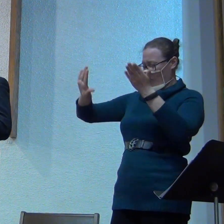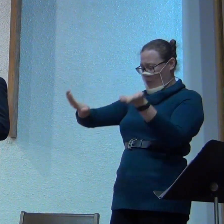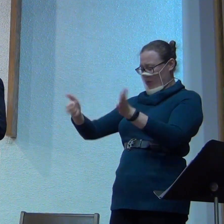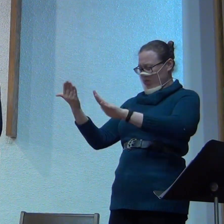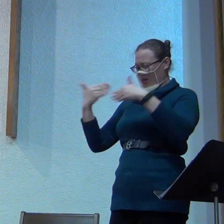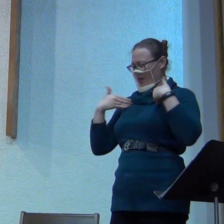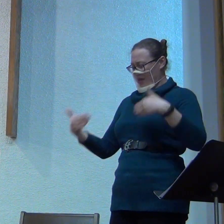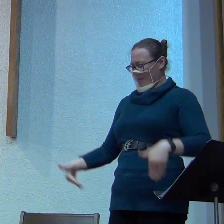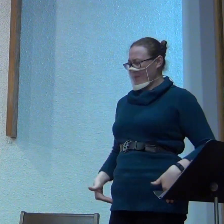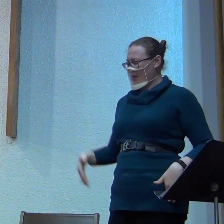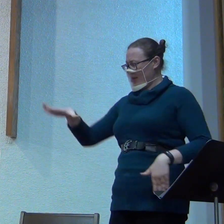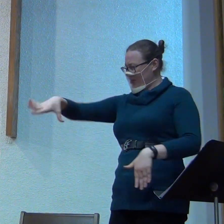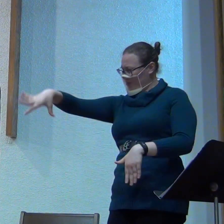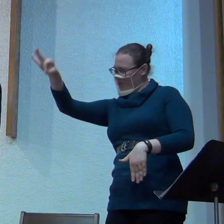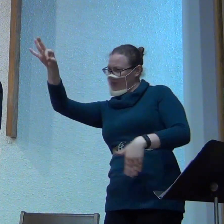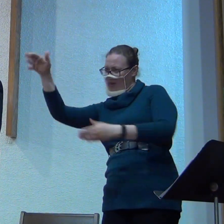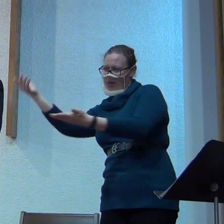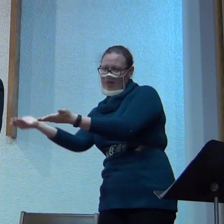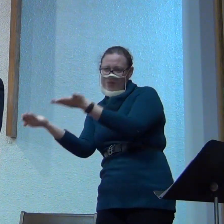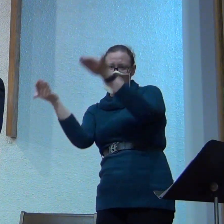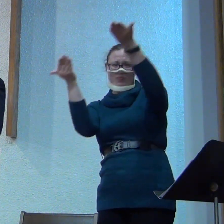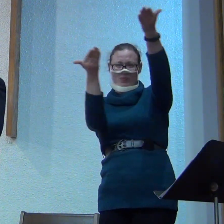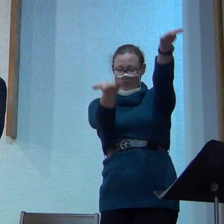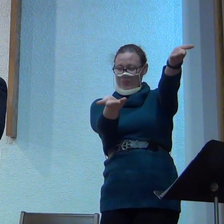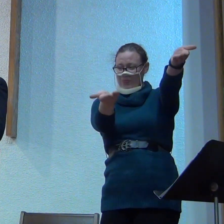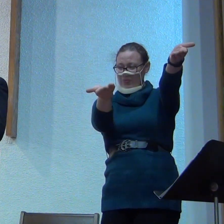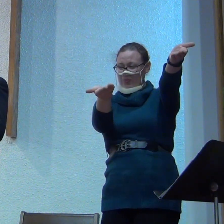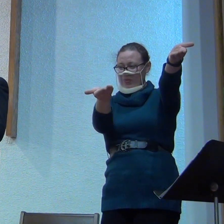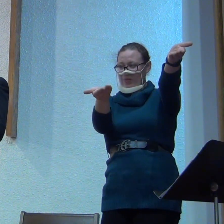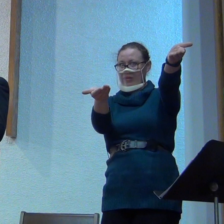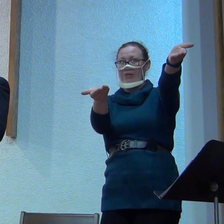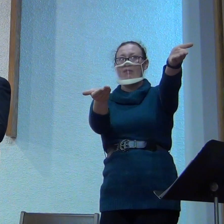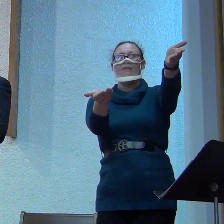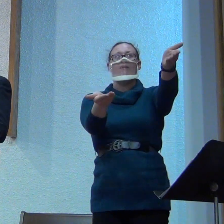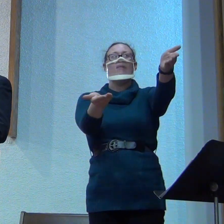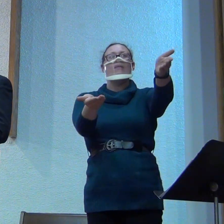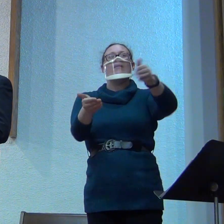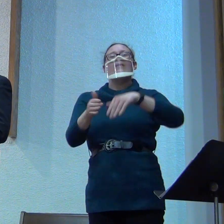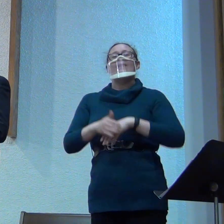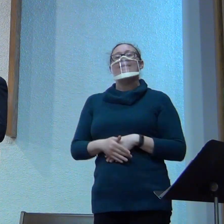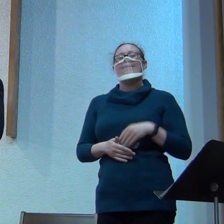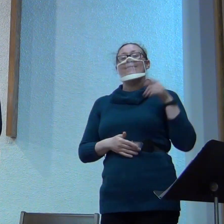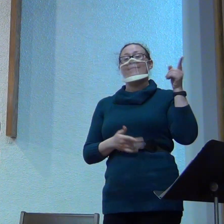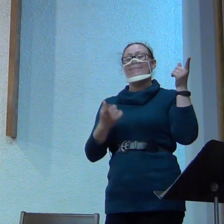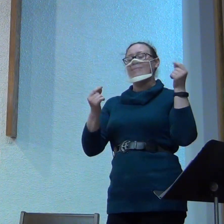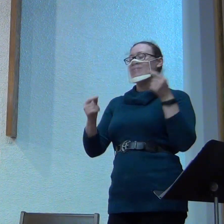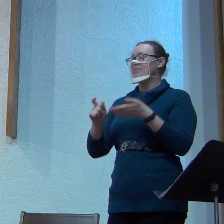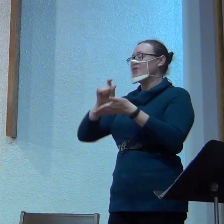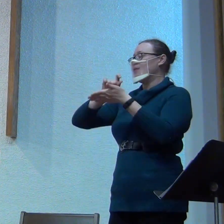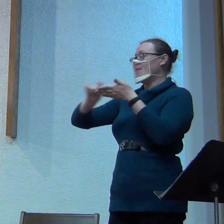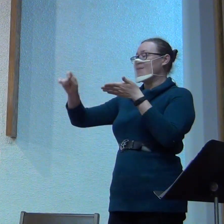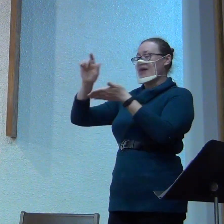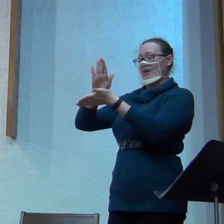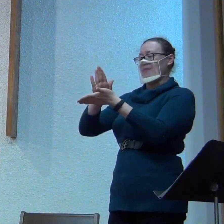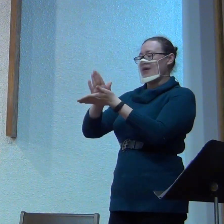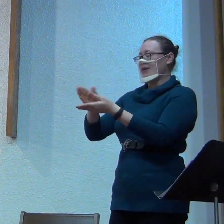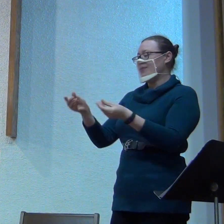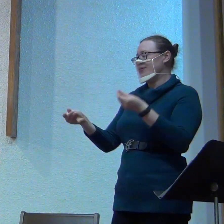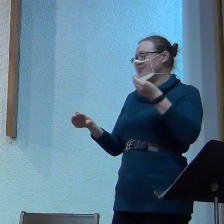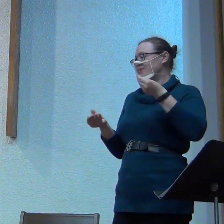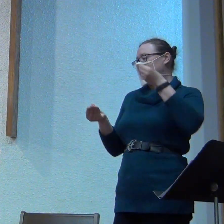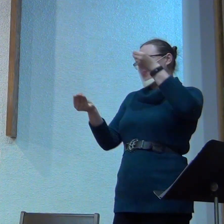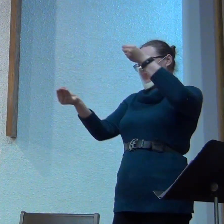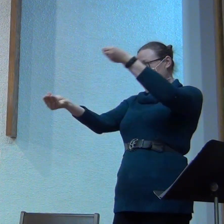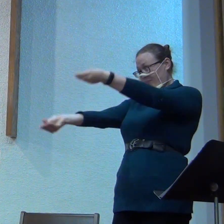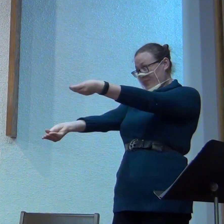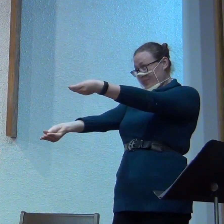return your body." And at that moment, the commander-in-chief placed a pen in the young army